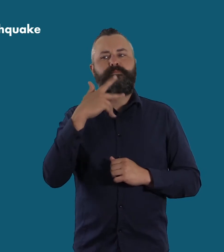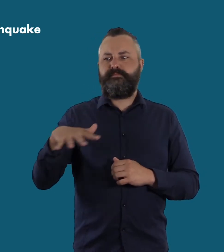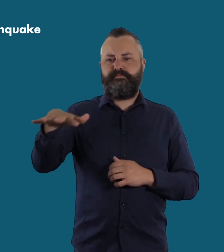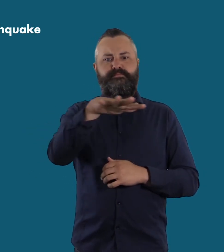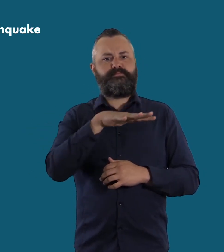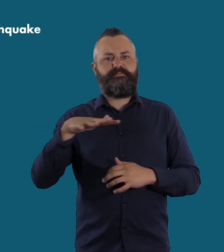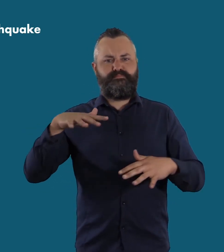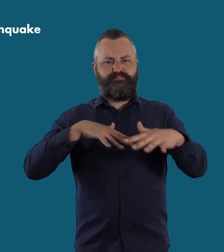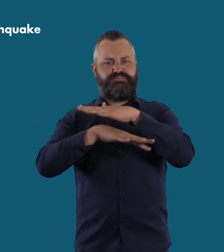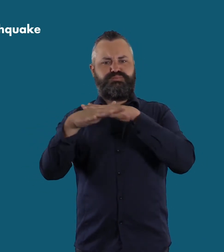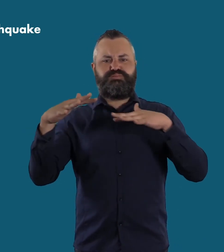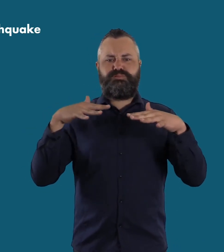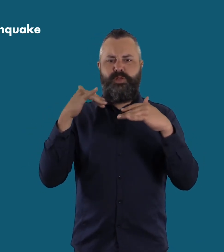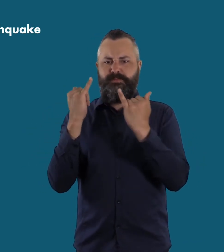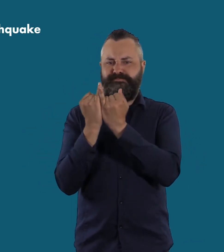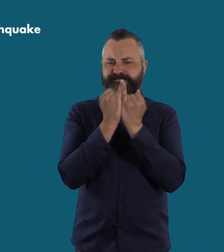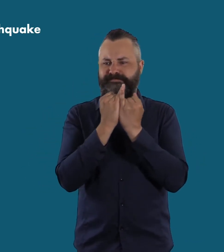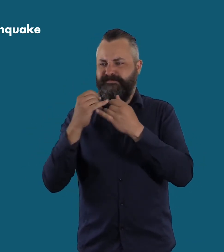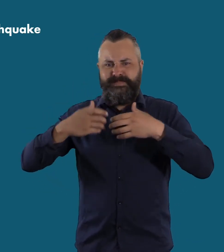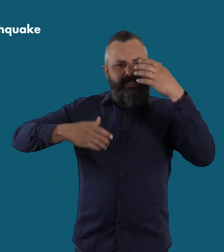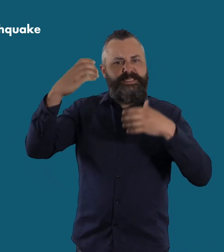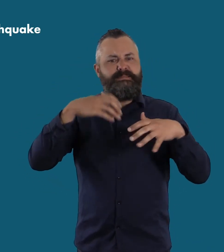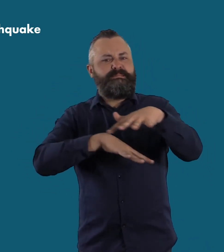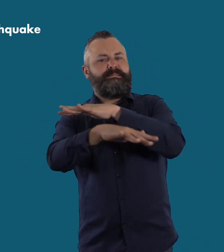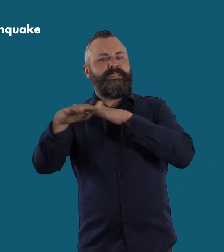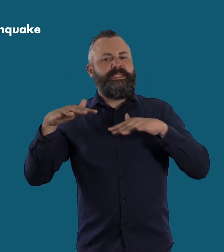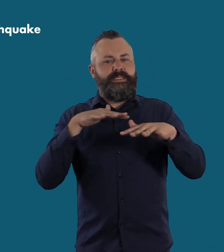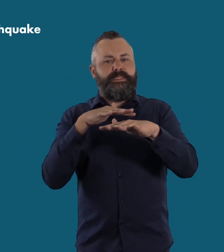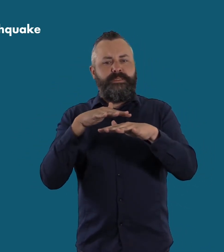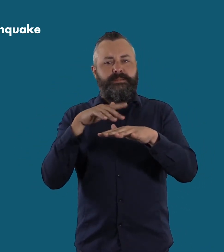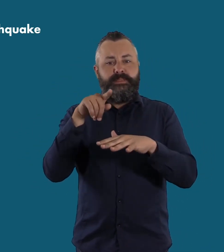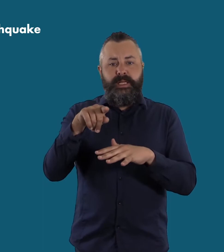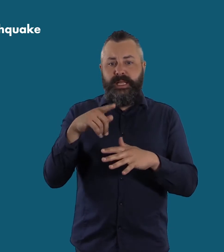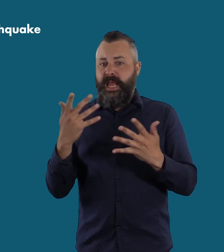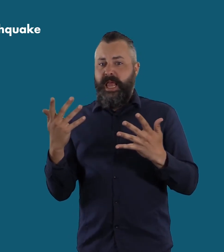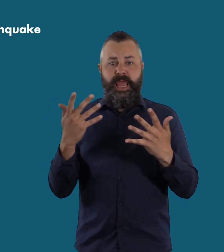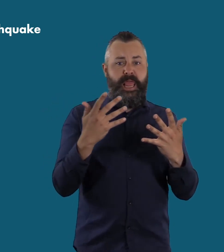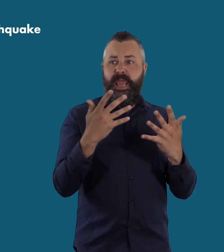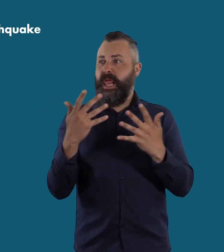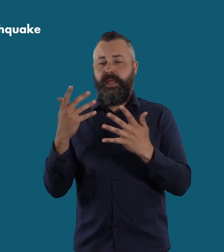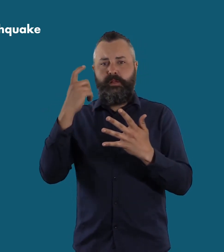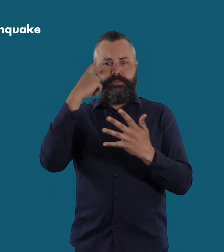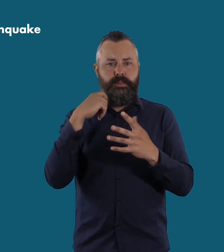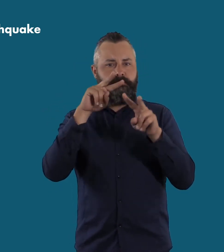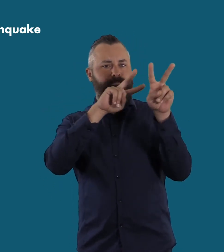In crowded areas or buildings, don't rush for the doors. Move clear of overhead fittings and shelves.